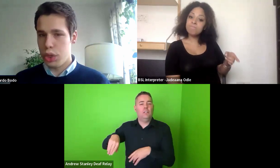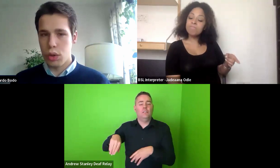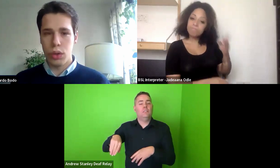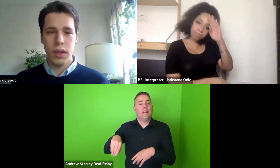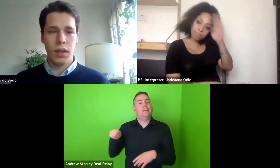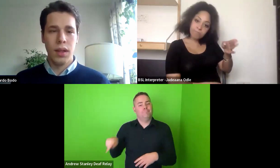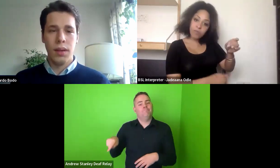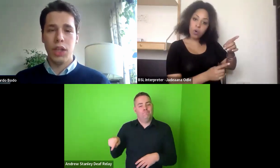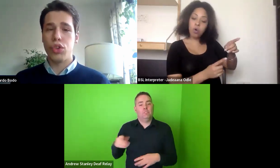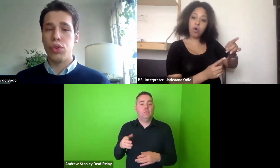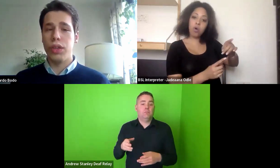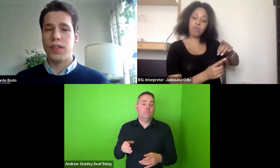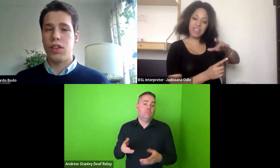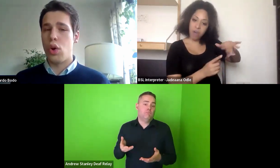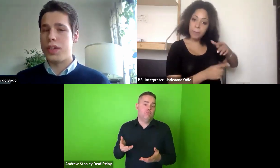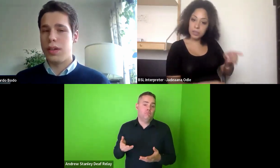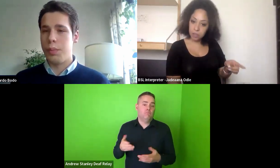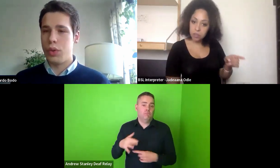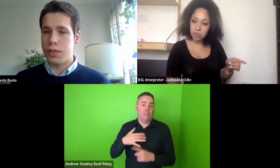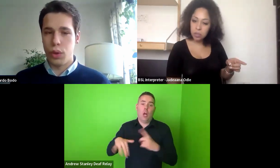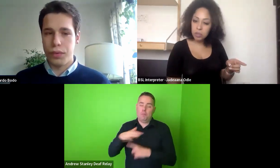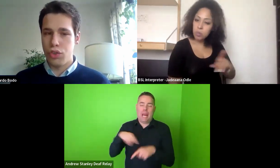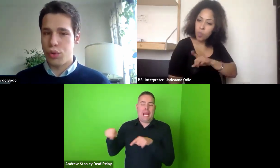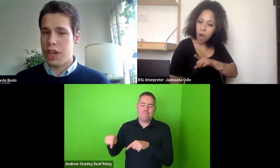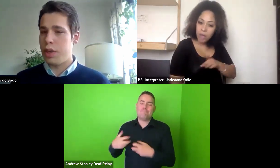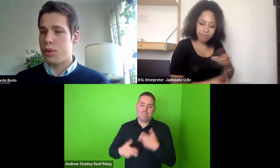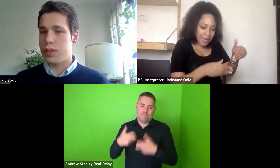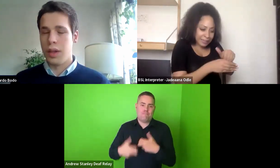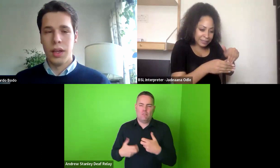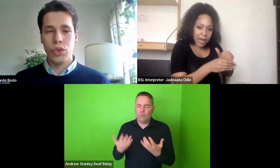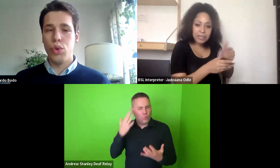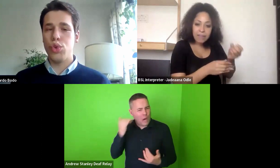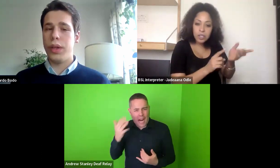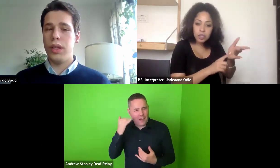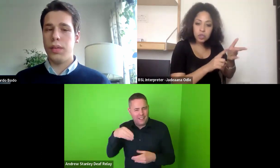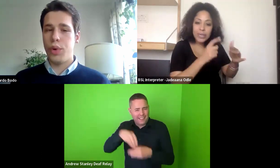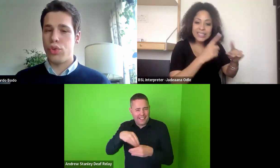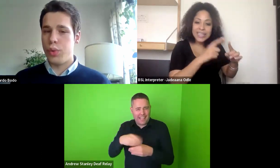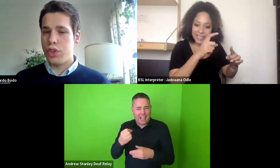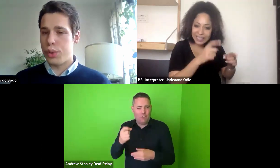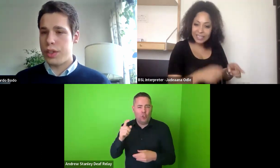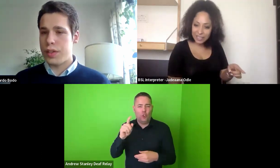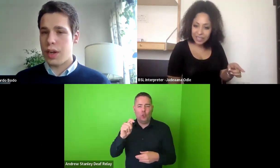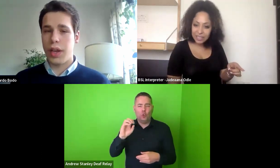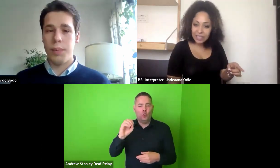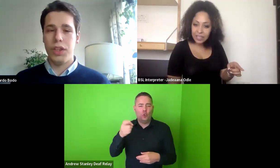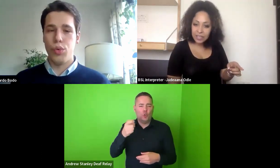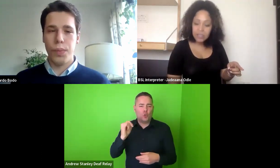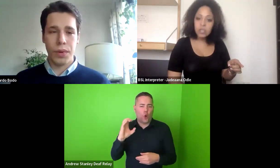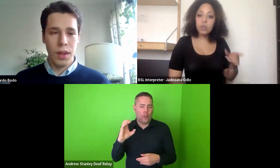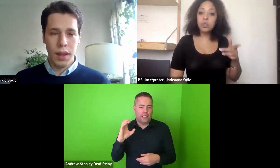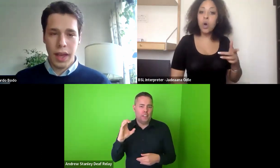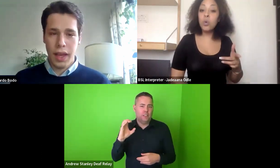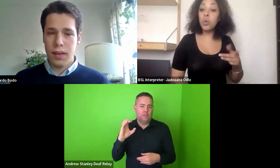metals, including gold, but also it's toxic because it's full of dangerous chemicals. So usually precious resources are kept